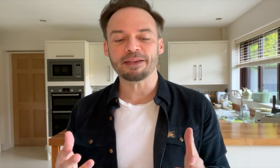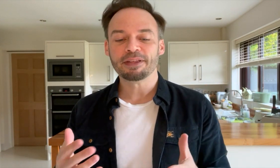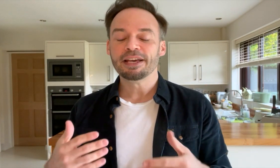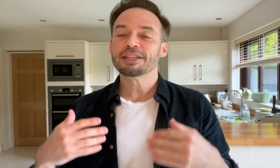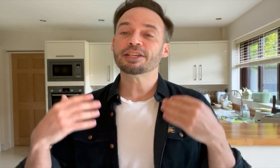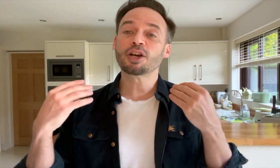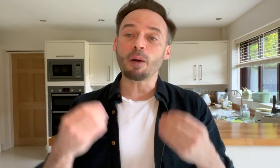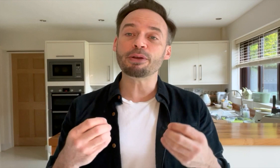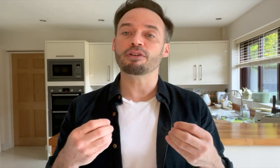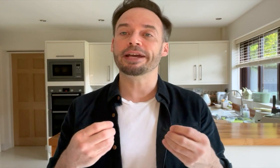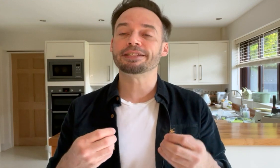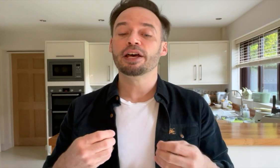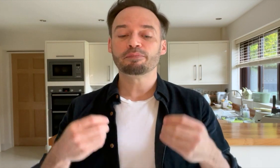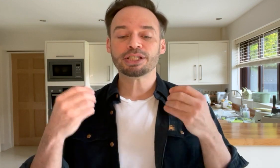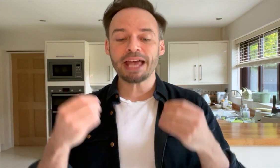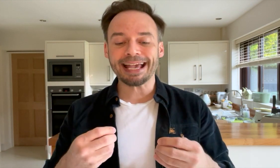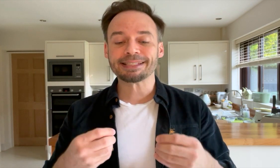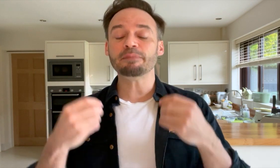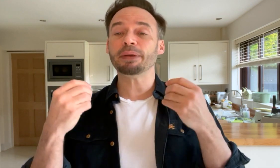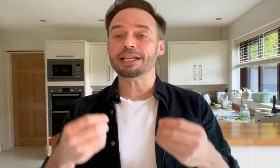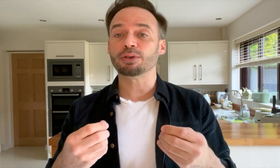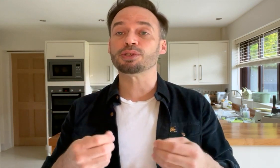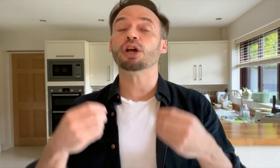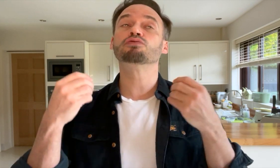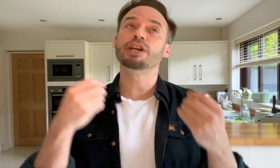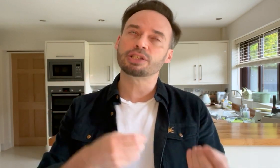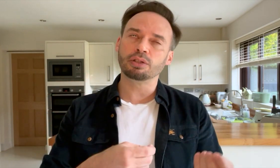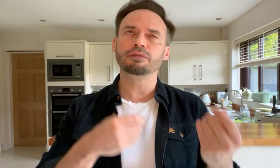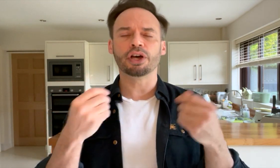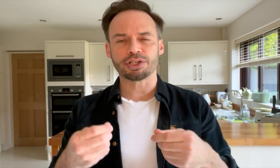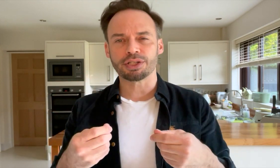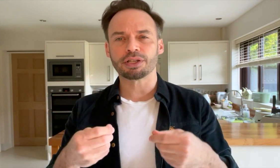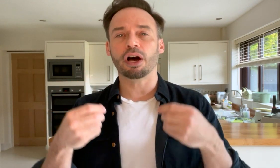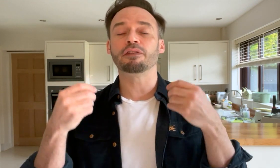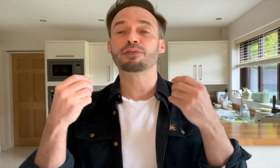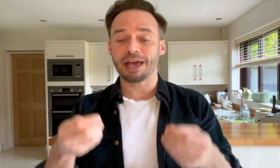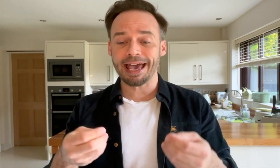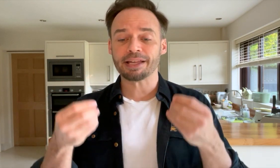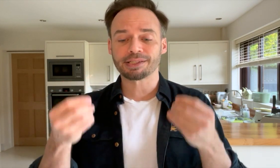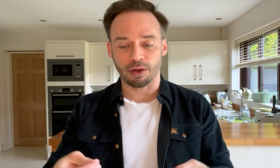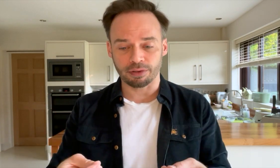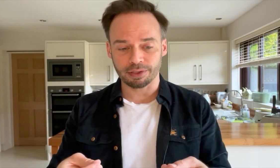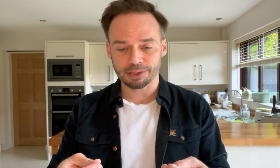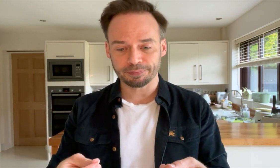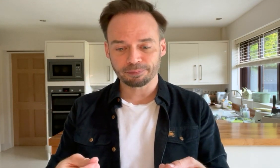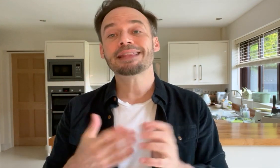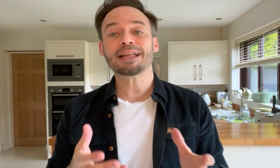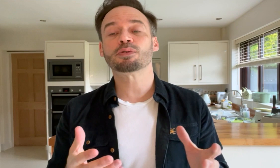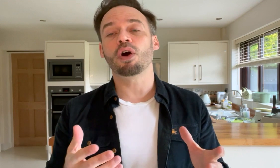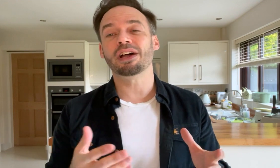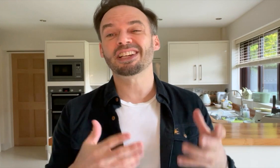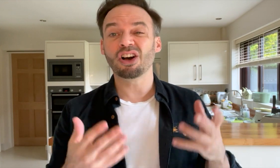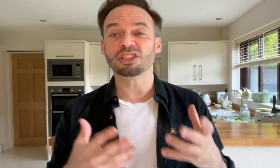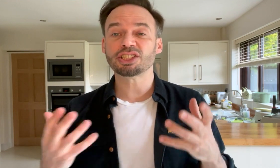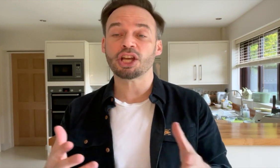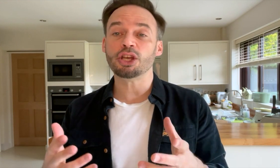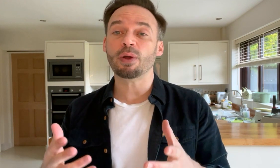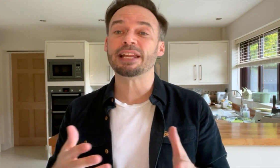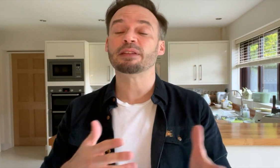the copyright protects the beatles original versions of their songs that's why i can't show you any of the